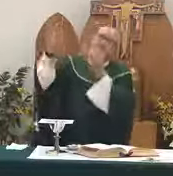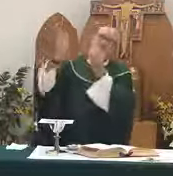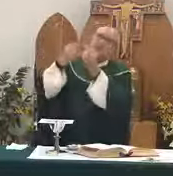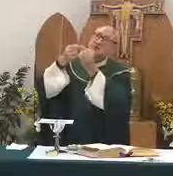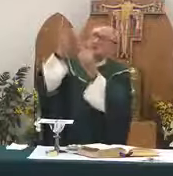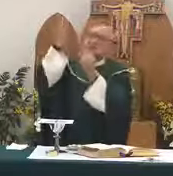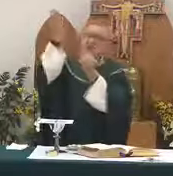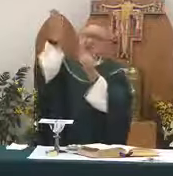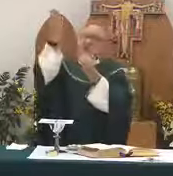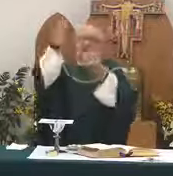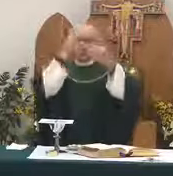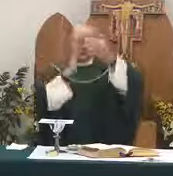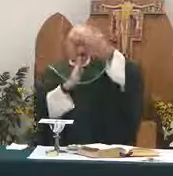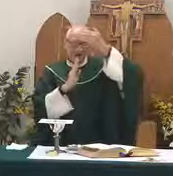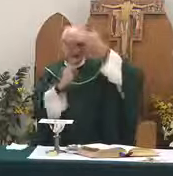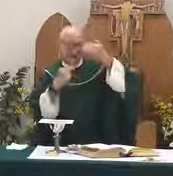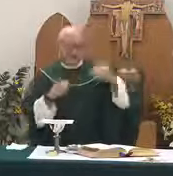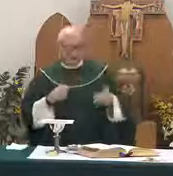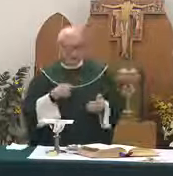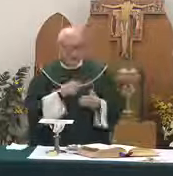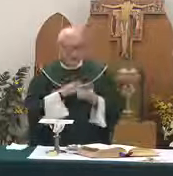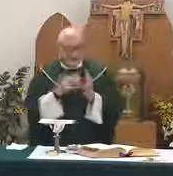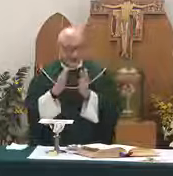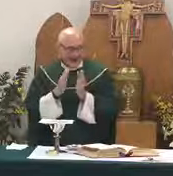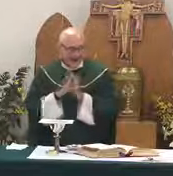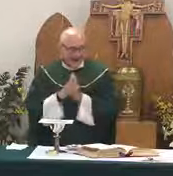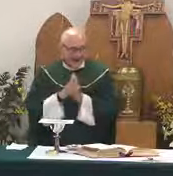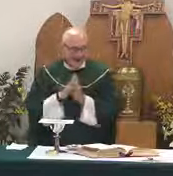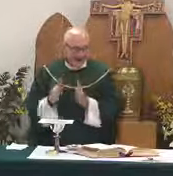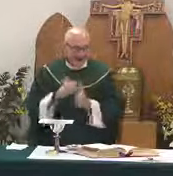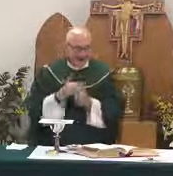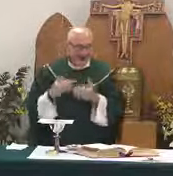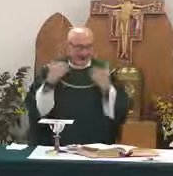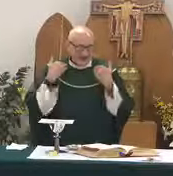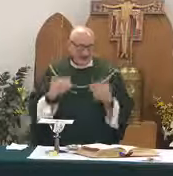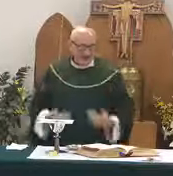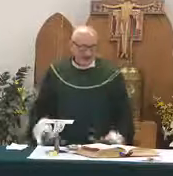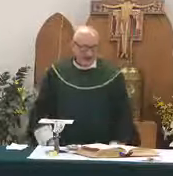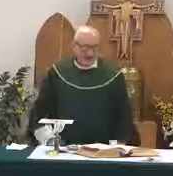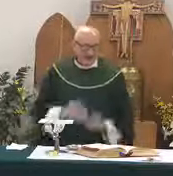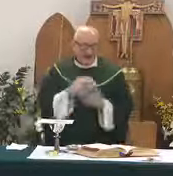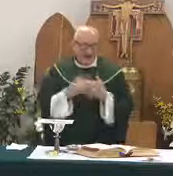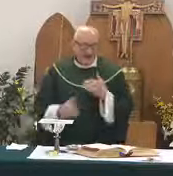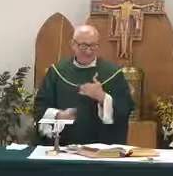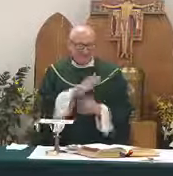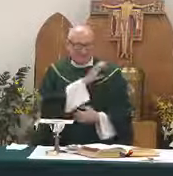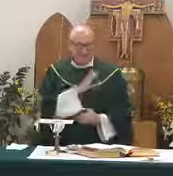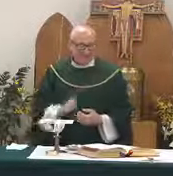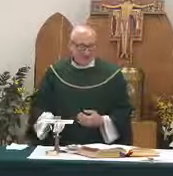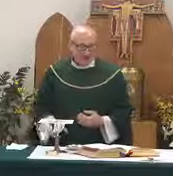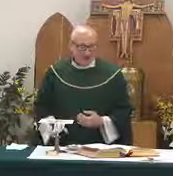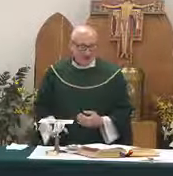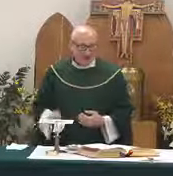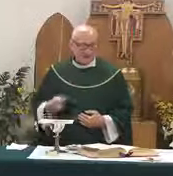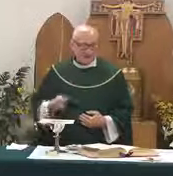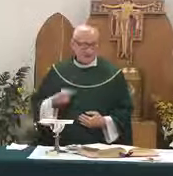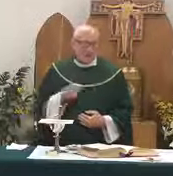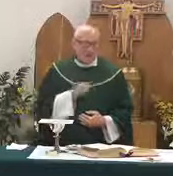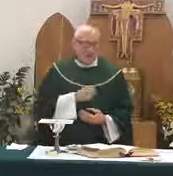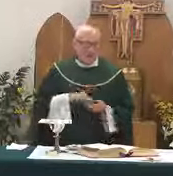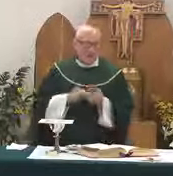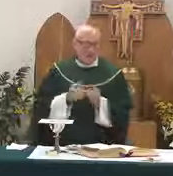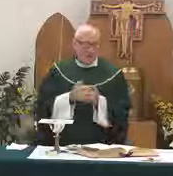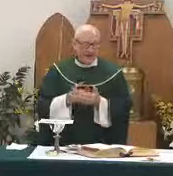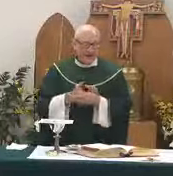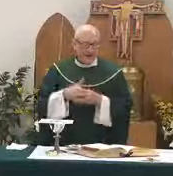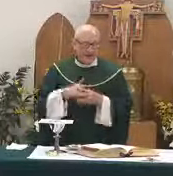and minister to you. Humbly we pray that partaking of the body and blood of Christ,